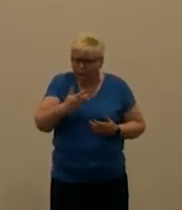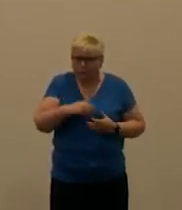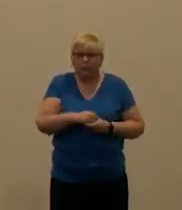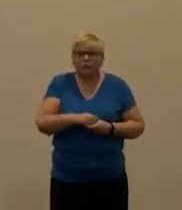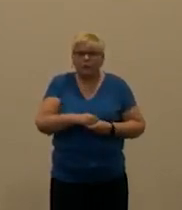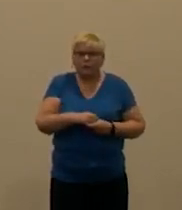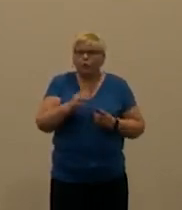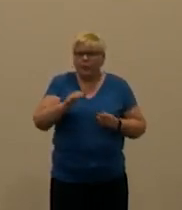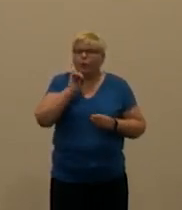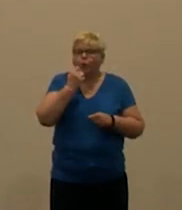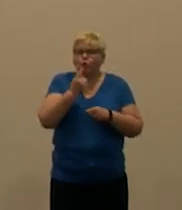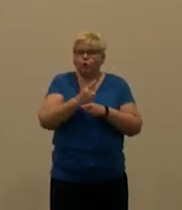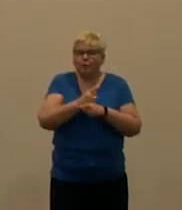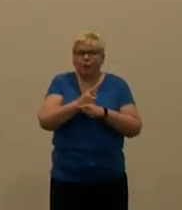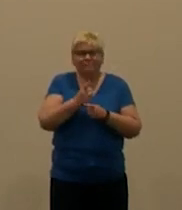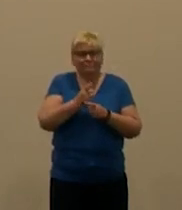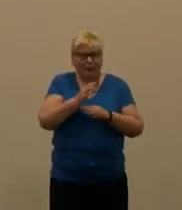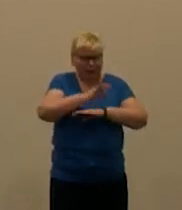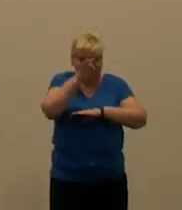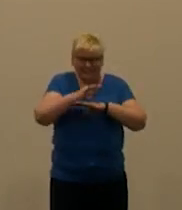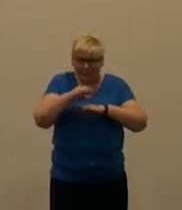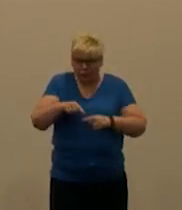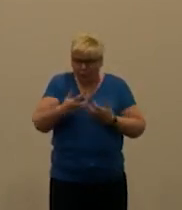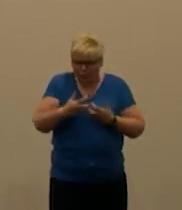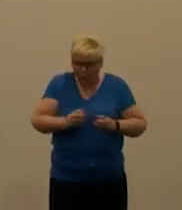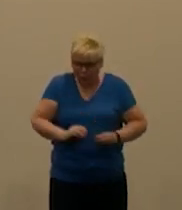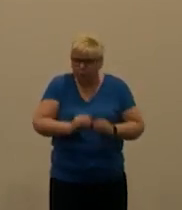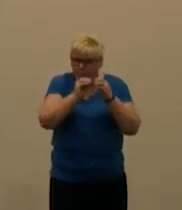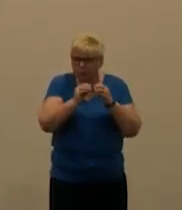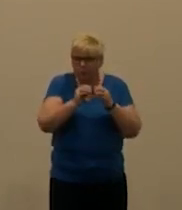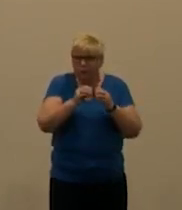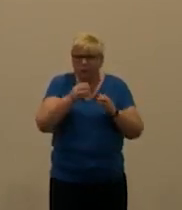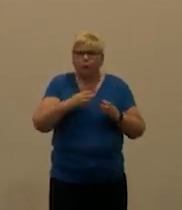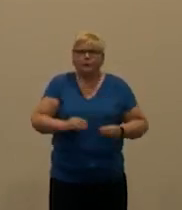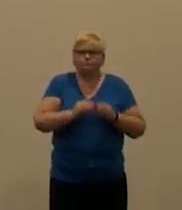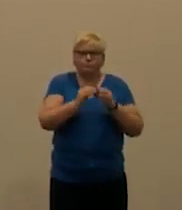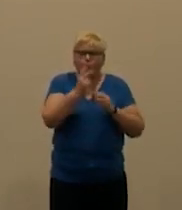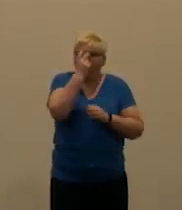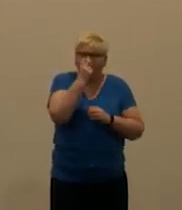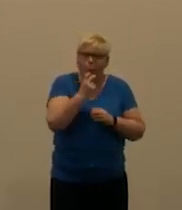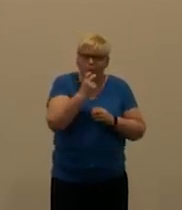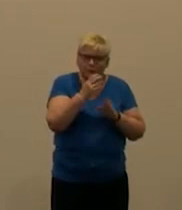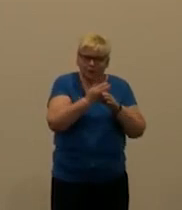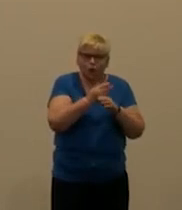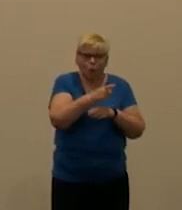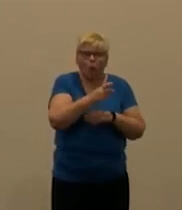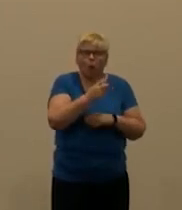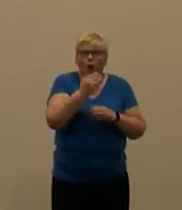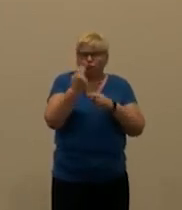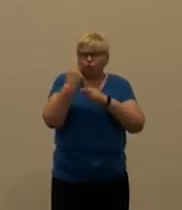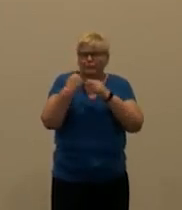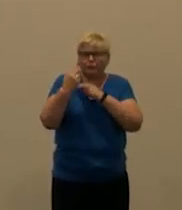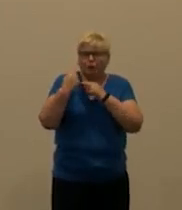we'll go ahead and talk about the architecture of Virtual WAN. We are covering the old architecture, so the traditional architecture, and as